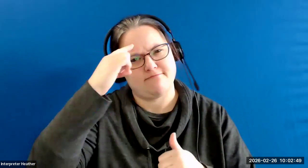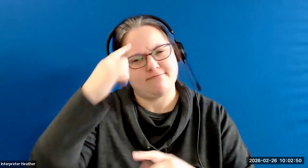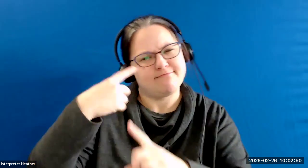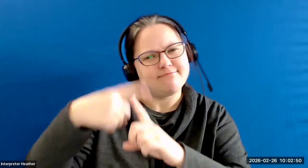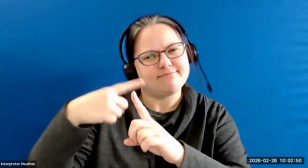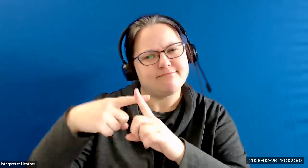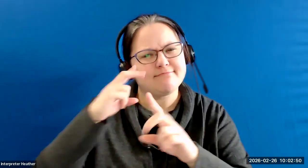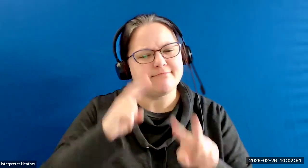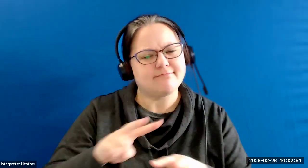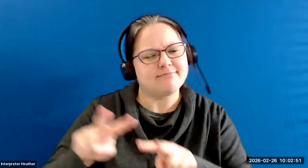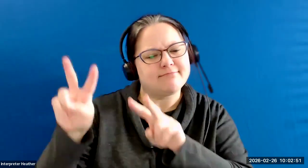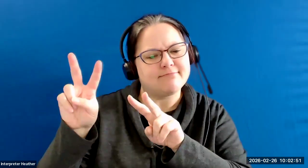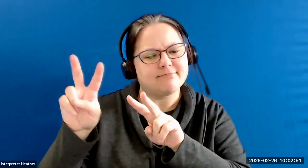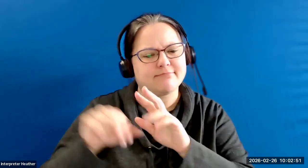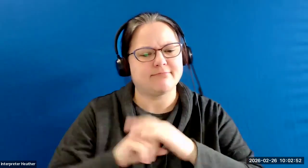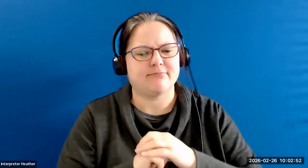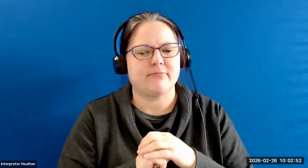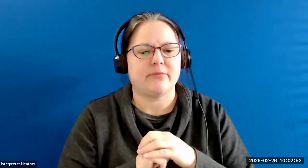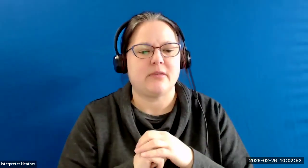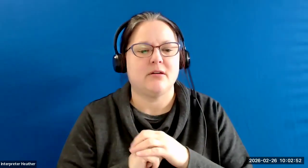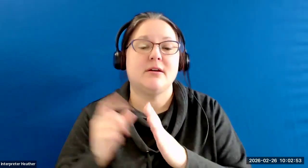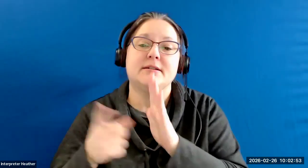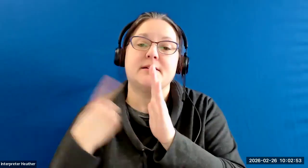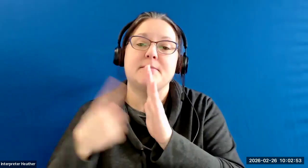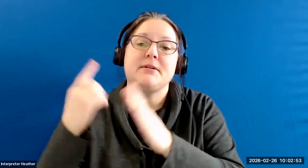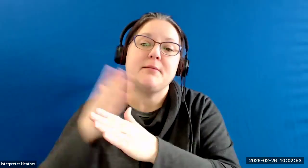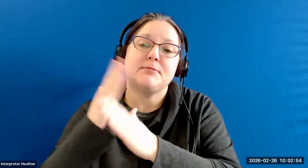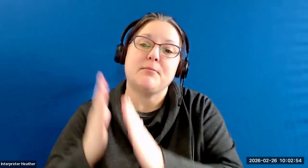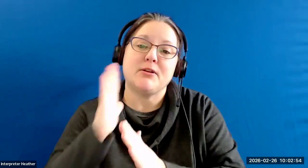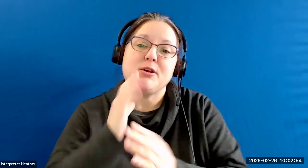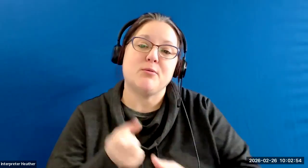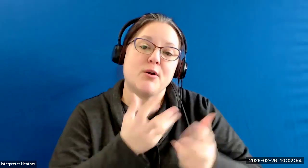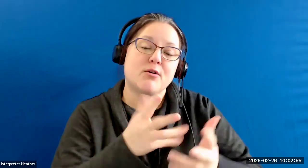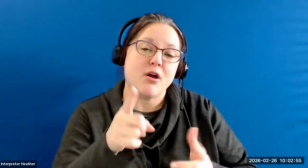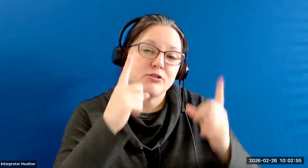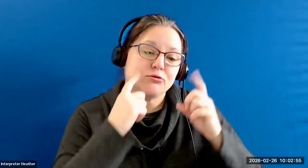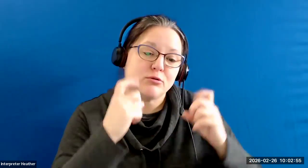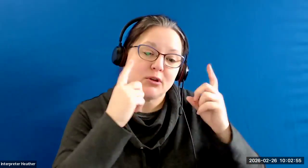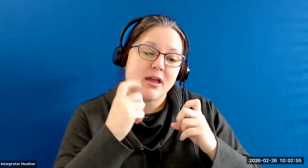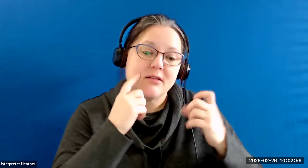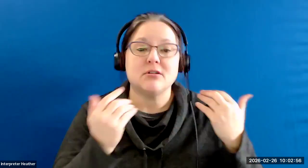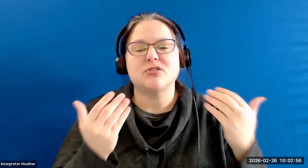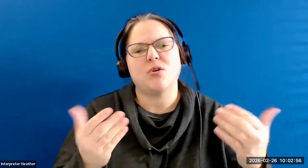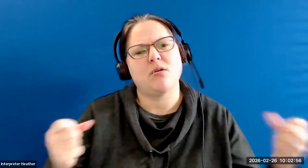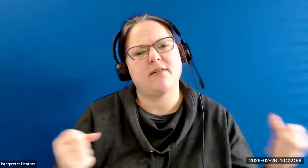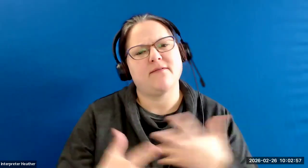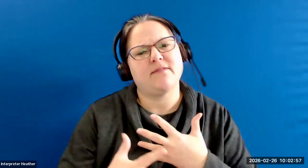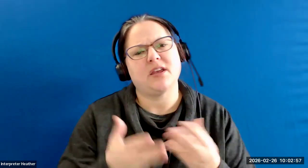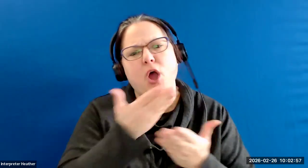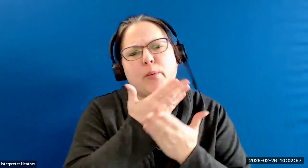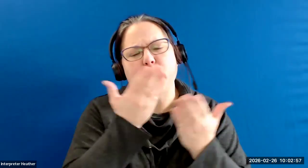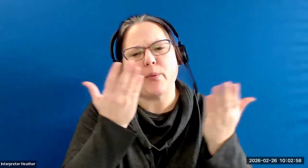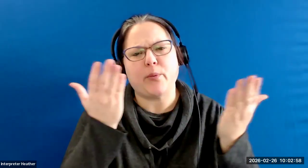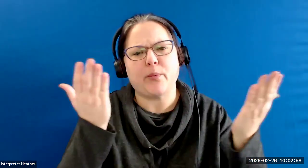the sky. Lovers, they may cause you tears. Go ahead, release your